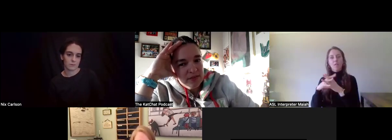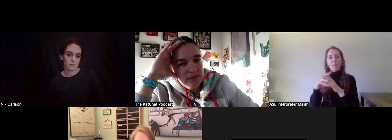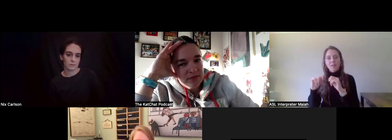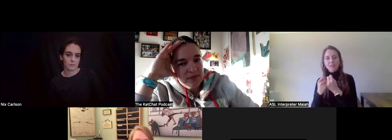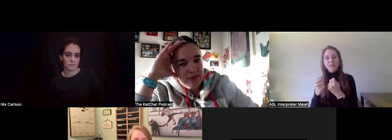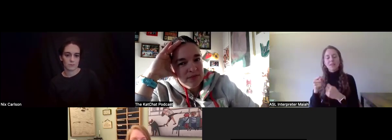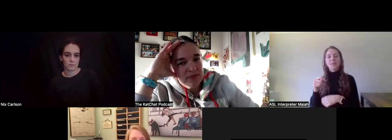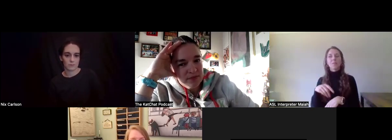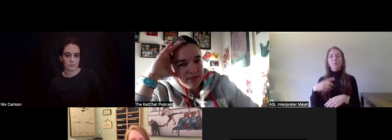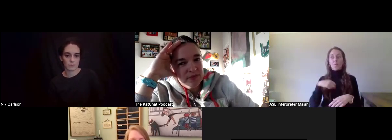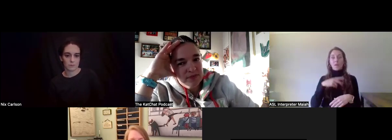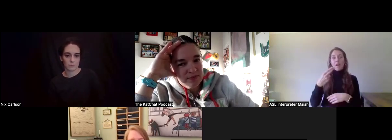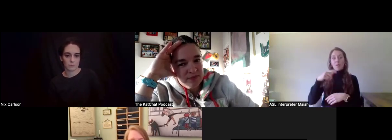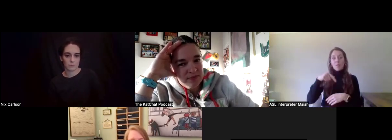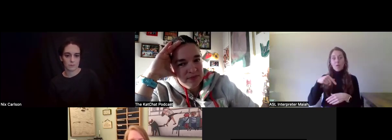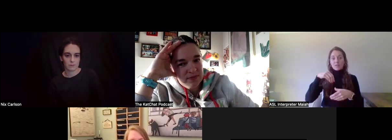Kansas City.